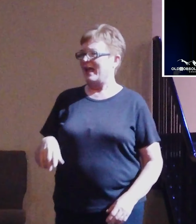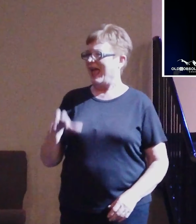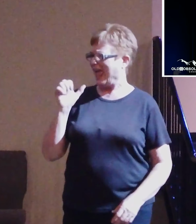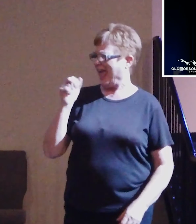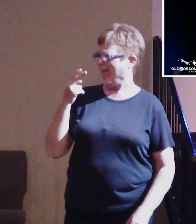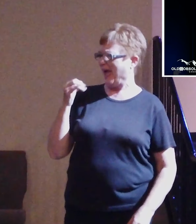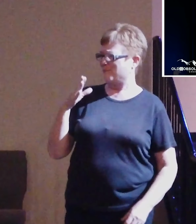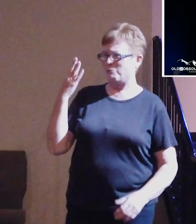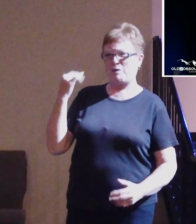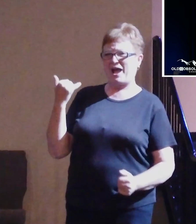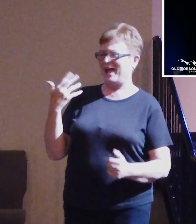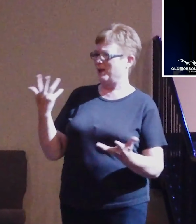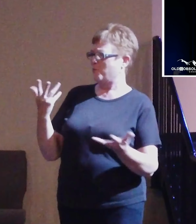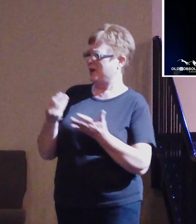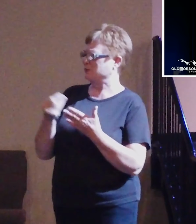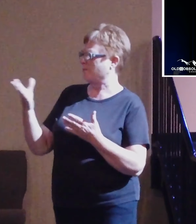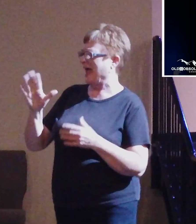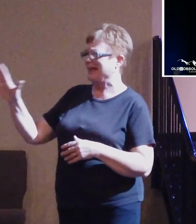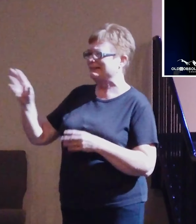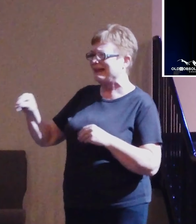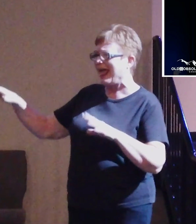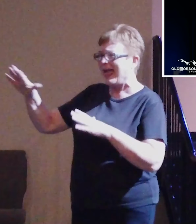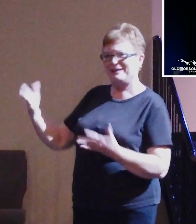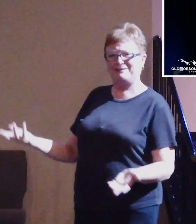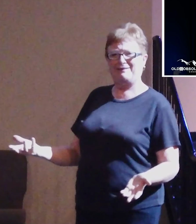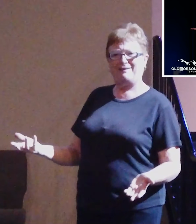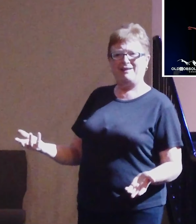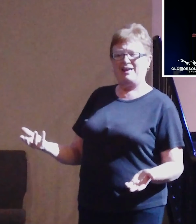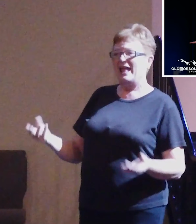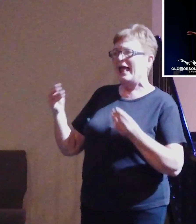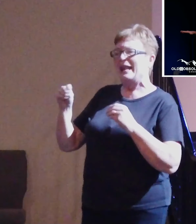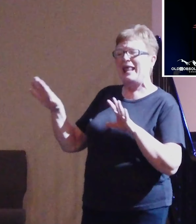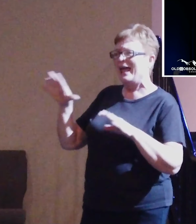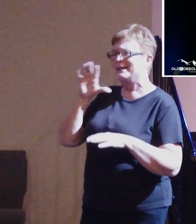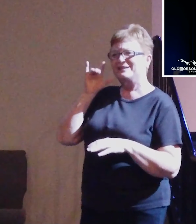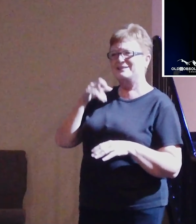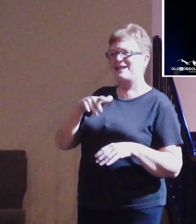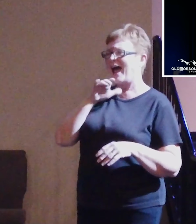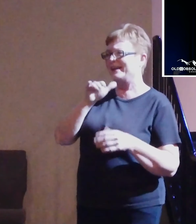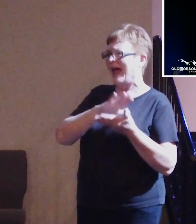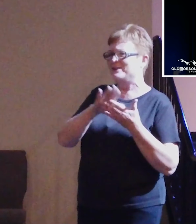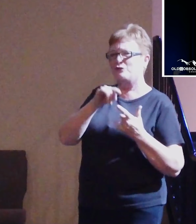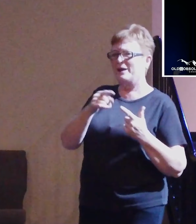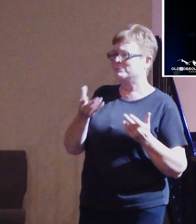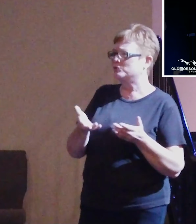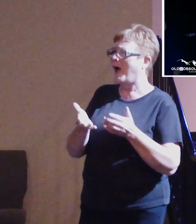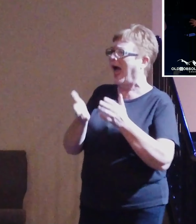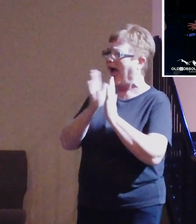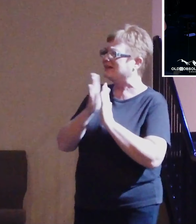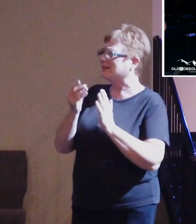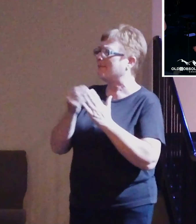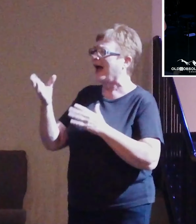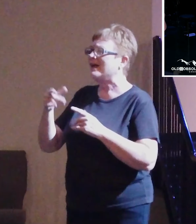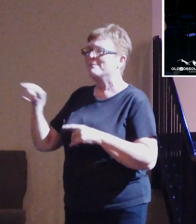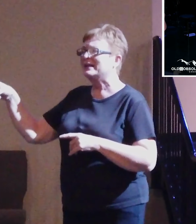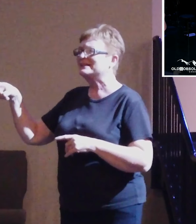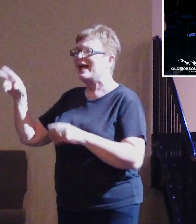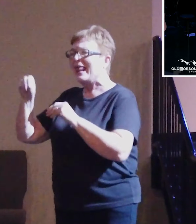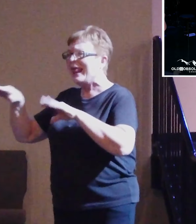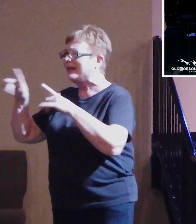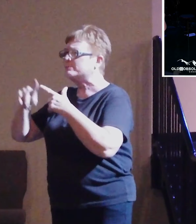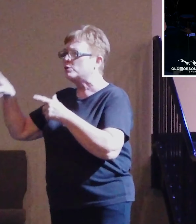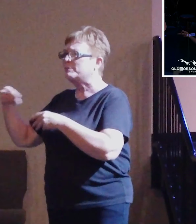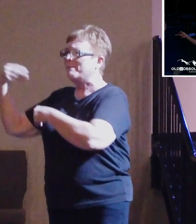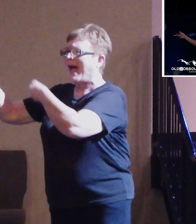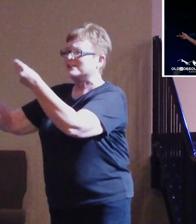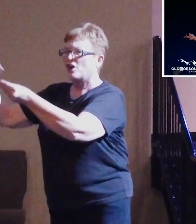to even offer to buy him, buy his land, because land was supposed to be passed on within various clans. You weren't supposed to sell it to anybody. So